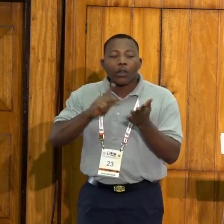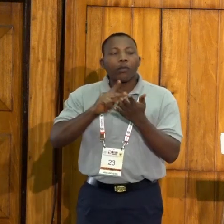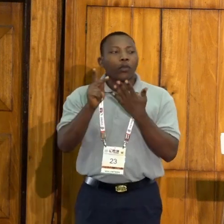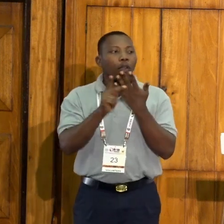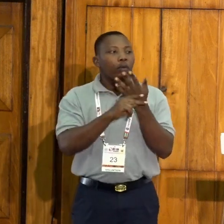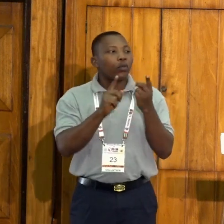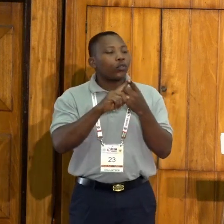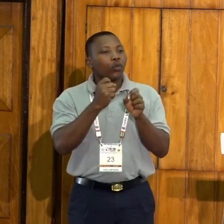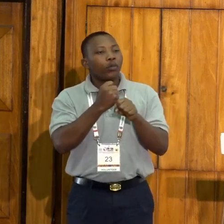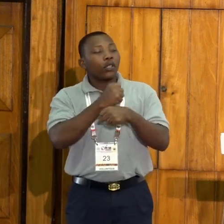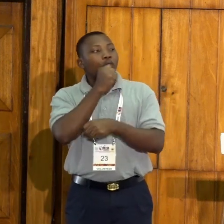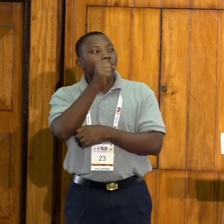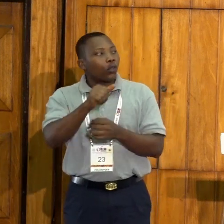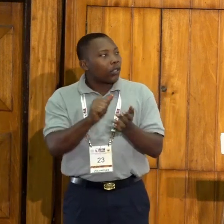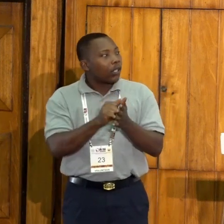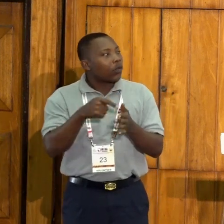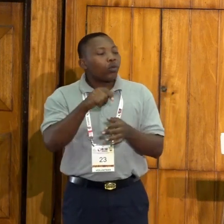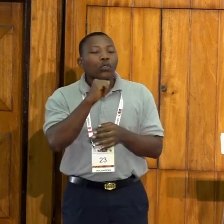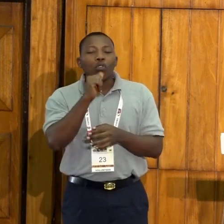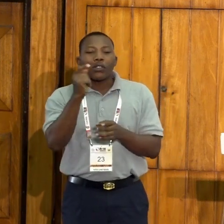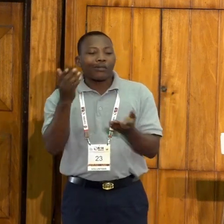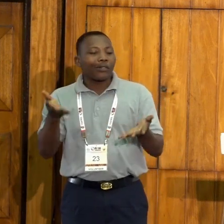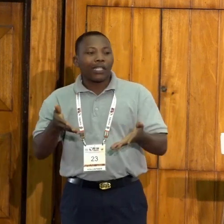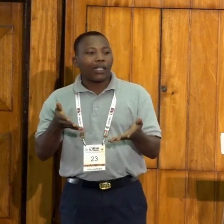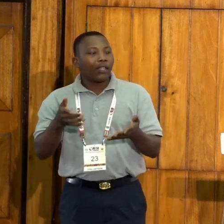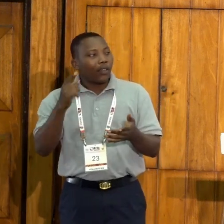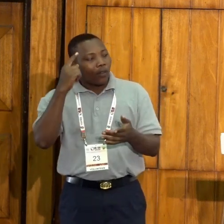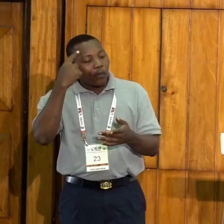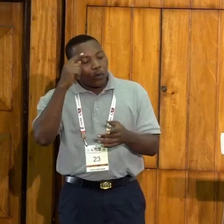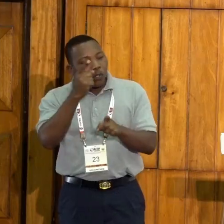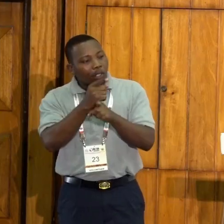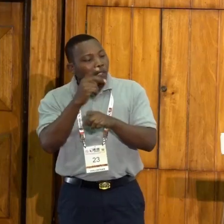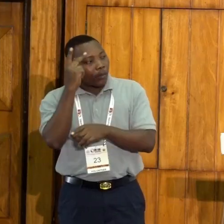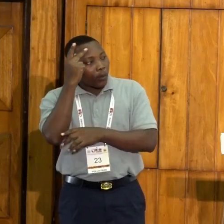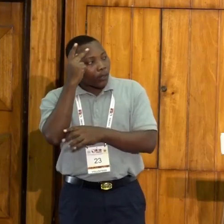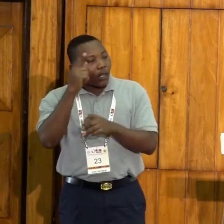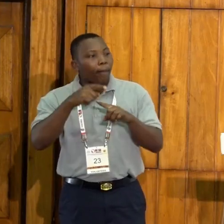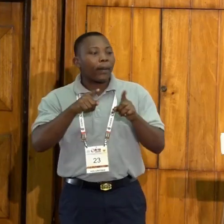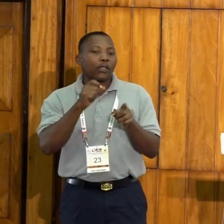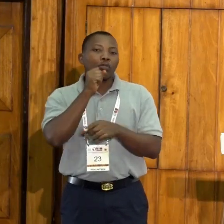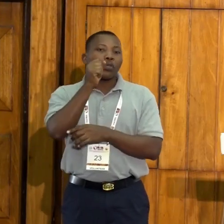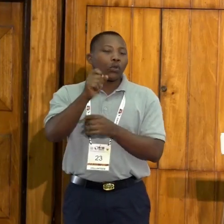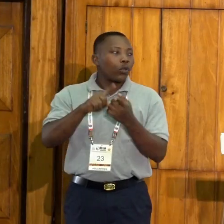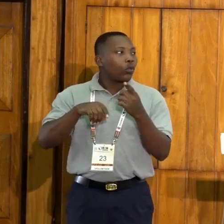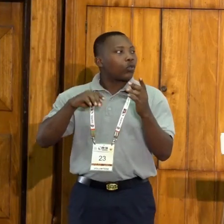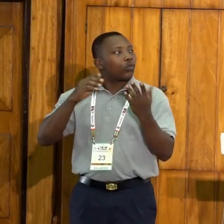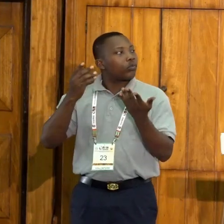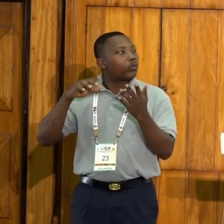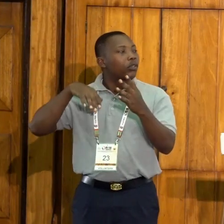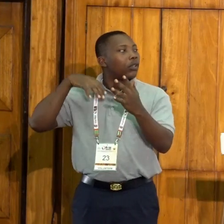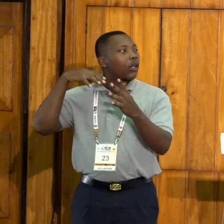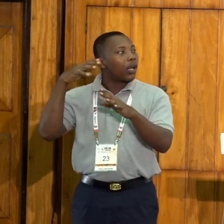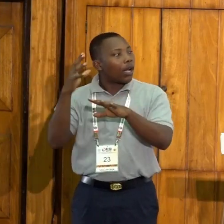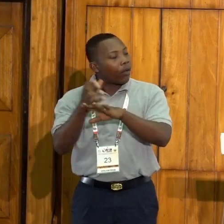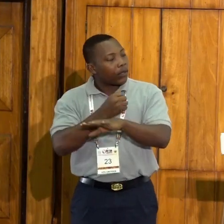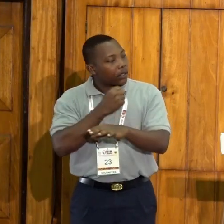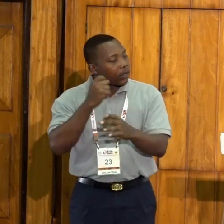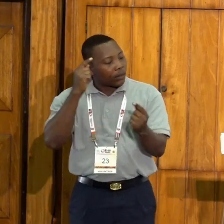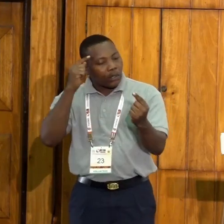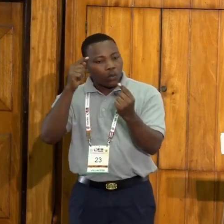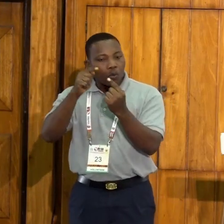that we're not just doing it for the sake of the proposal written, but ensuring that we reach the target